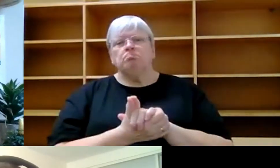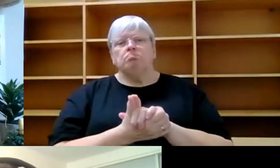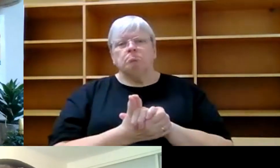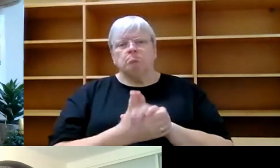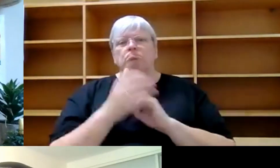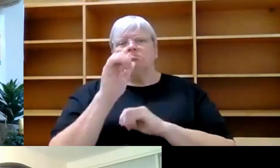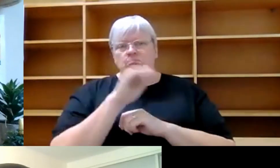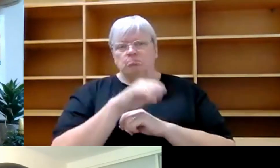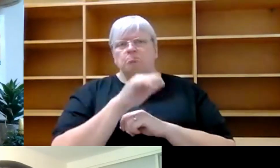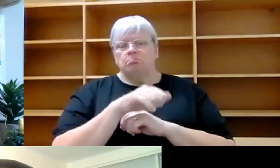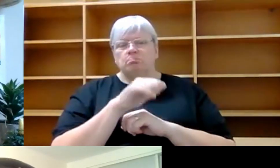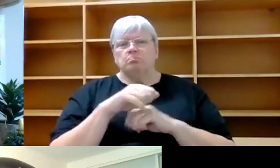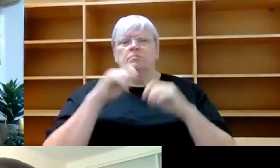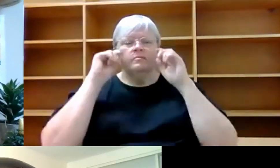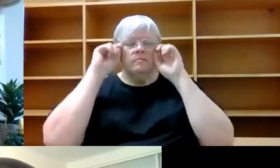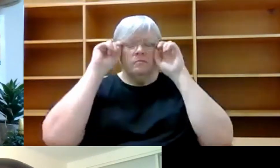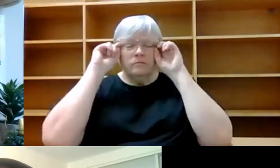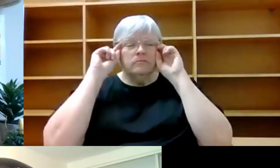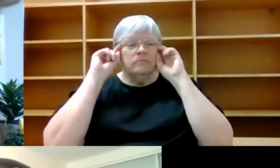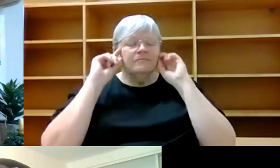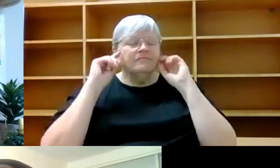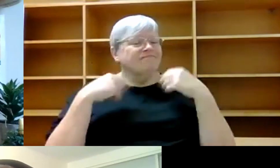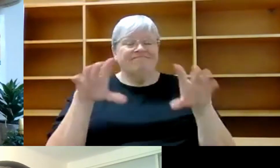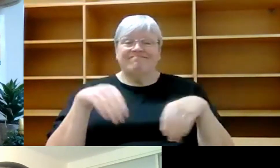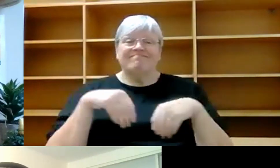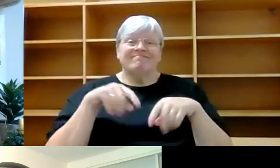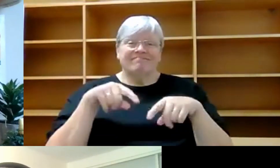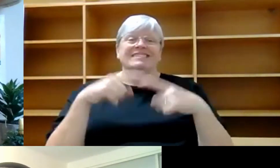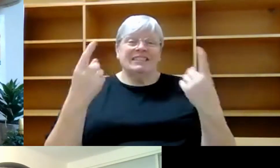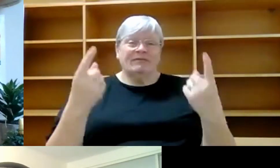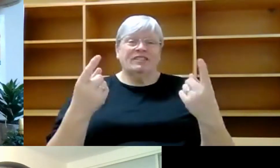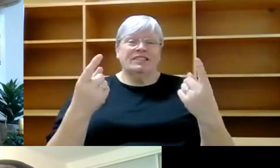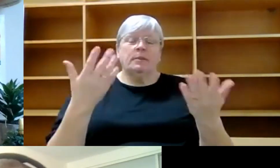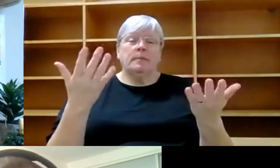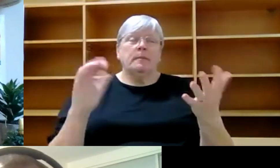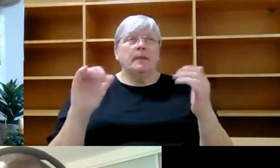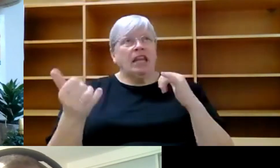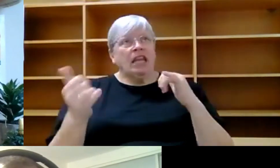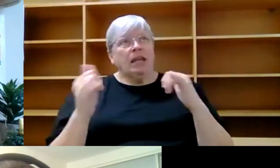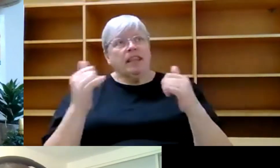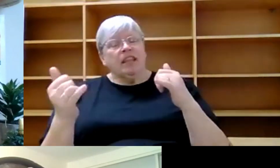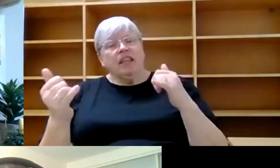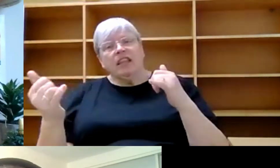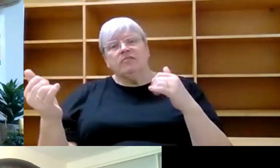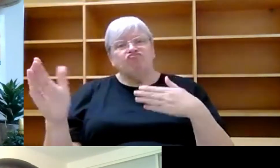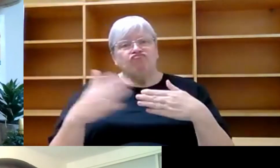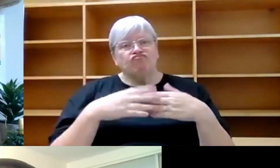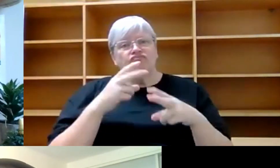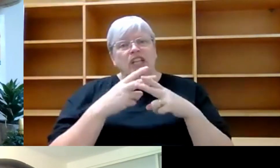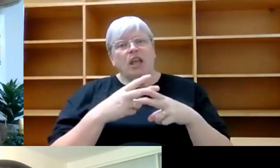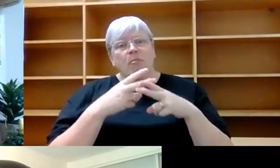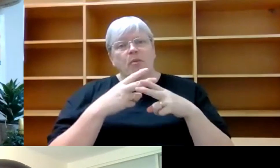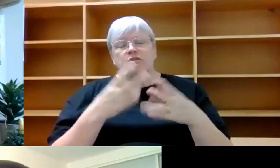in saying that the reception I've received has been different. Maybe from the gatekeepers. I mean, when I